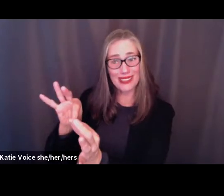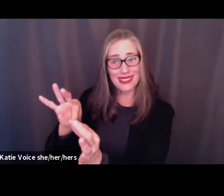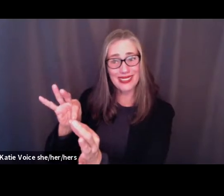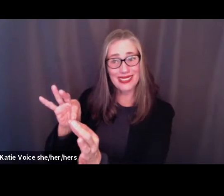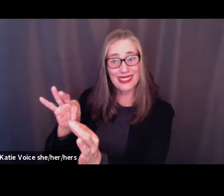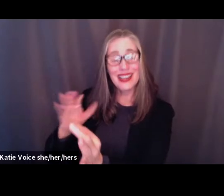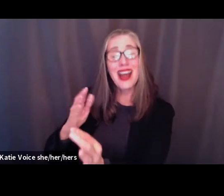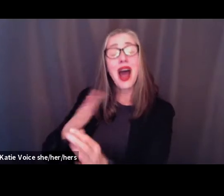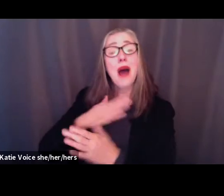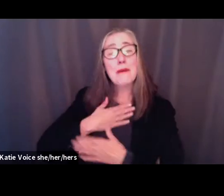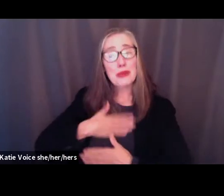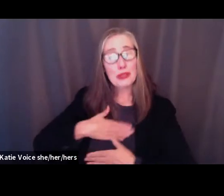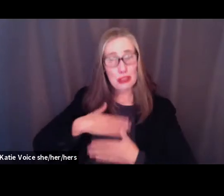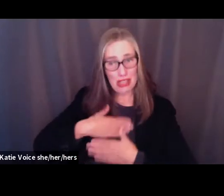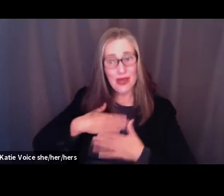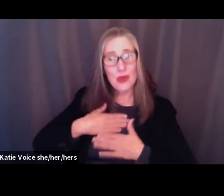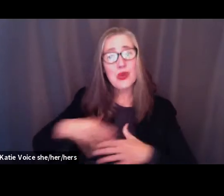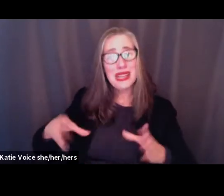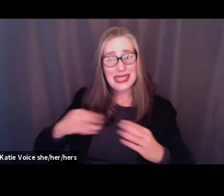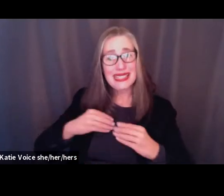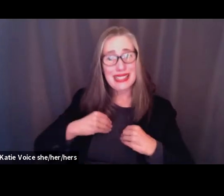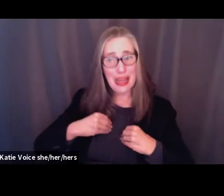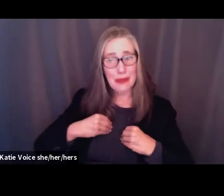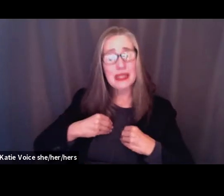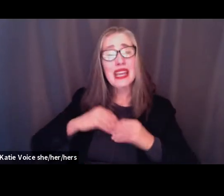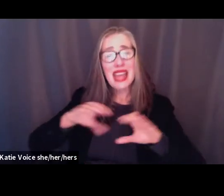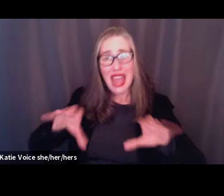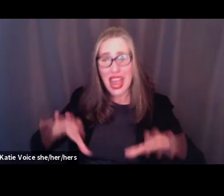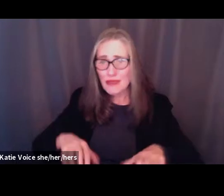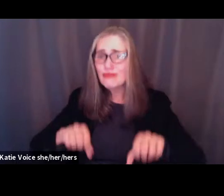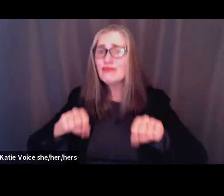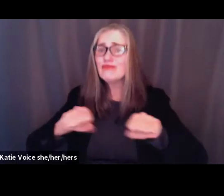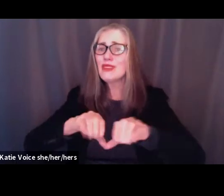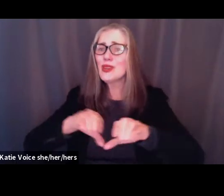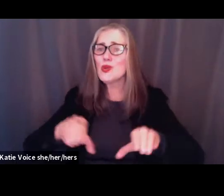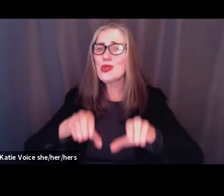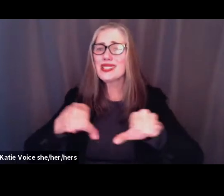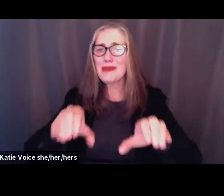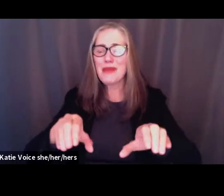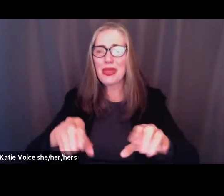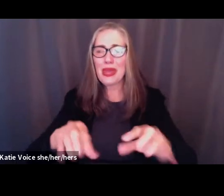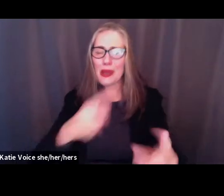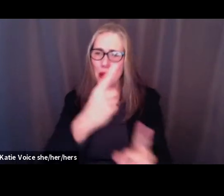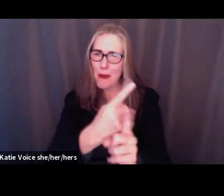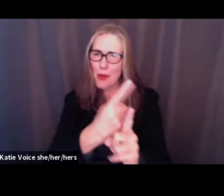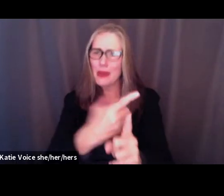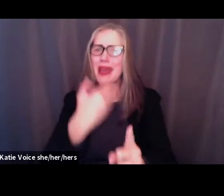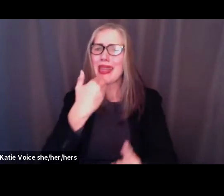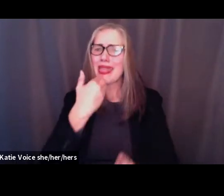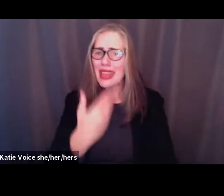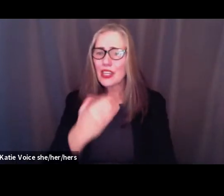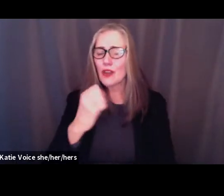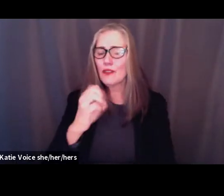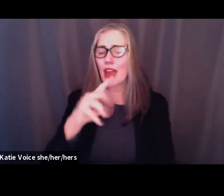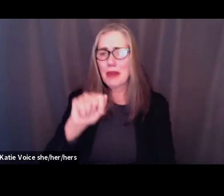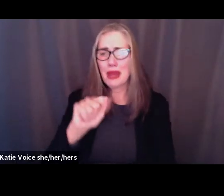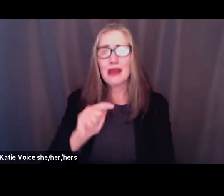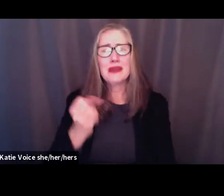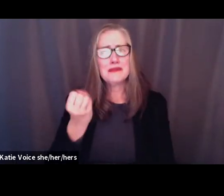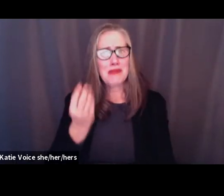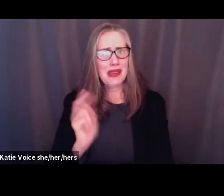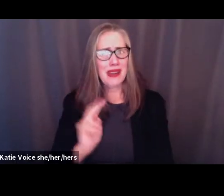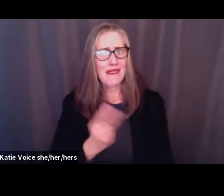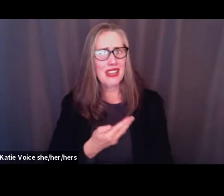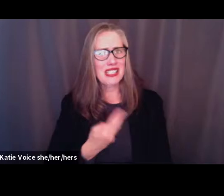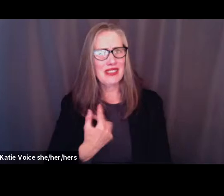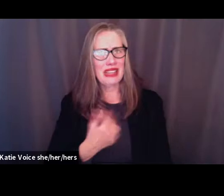something appropriate about it. And thank you, Emma, for your apology. Many of us were disturbed at the way that happened, but we're